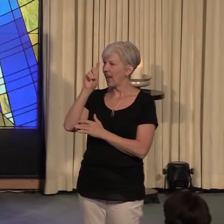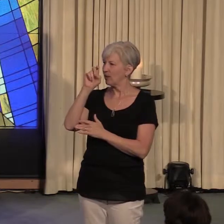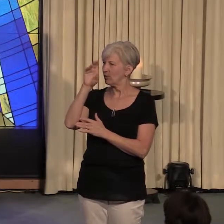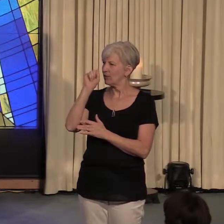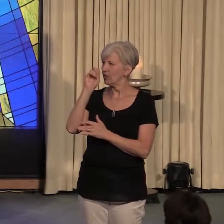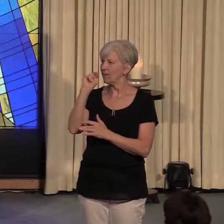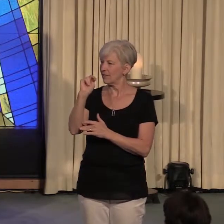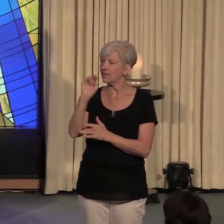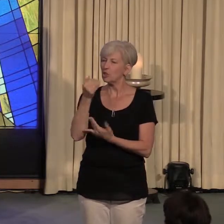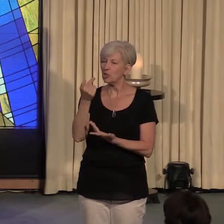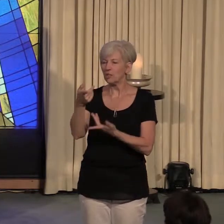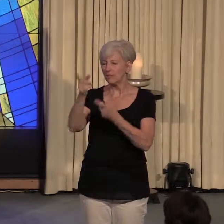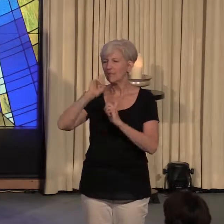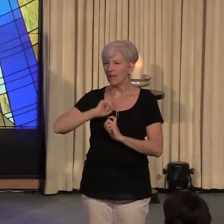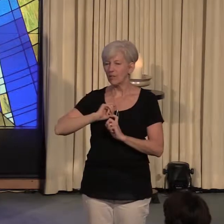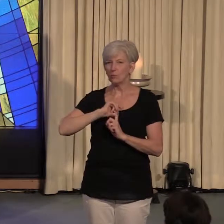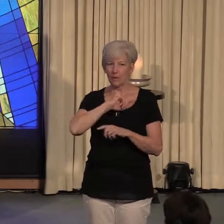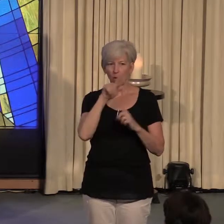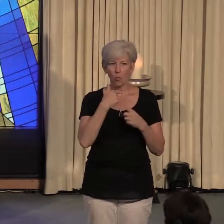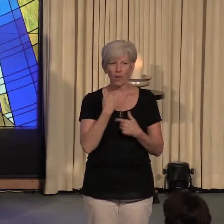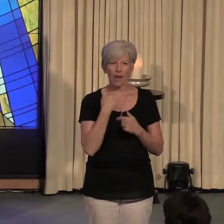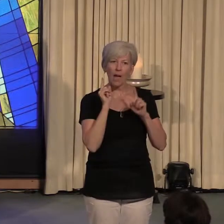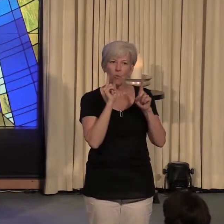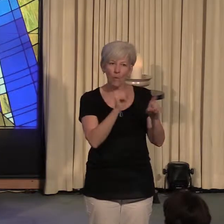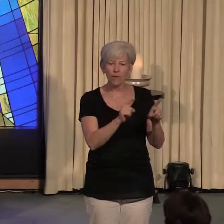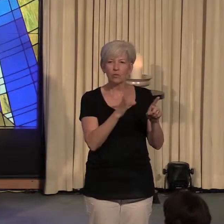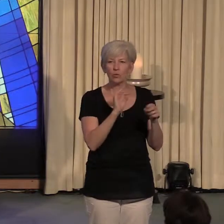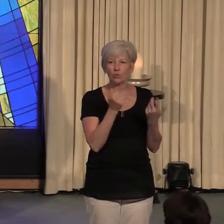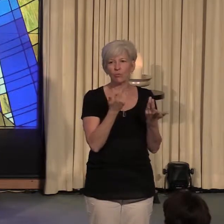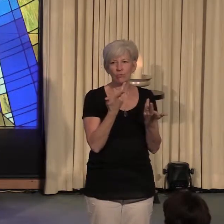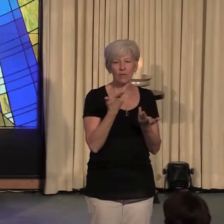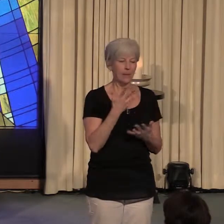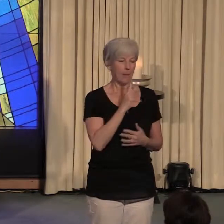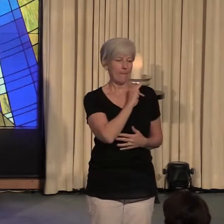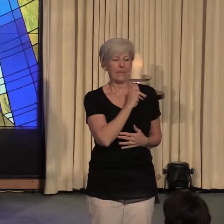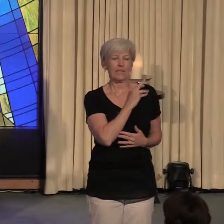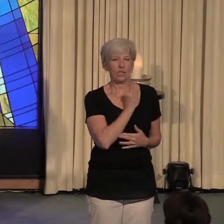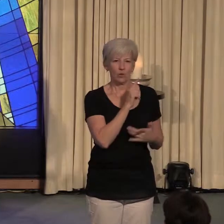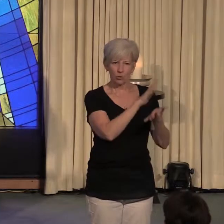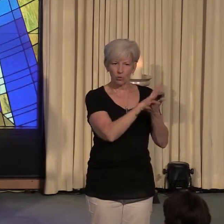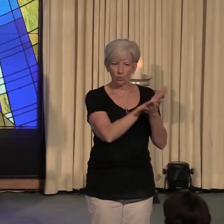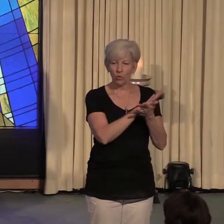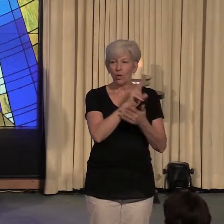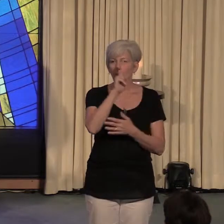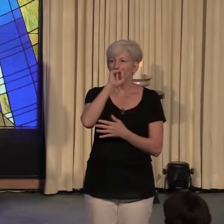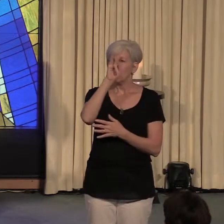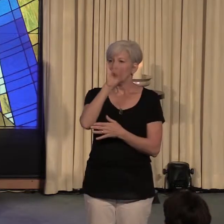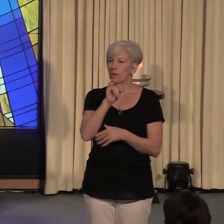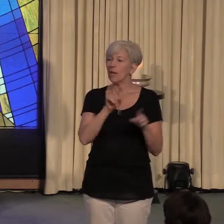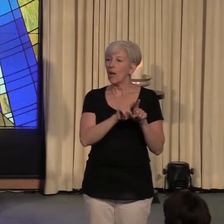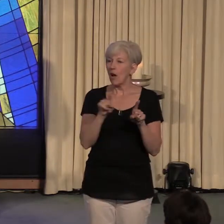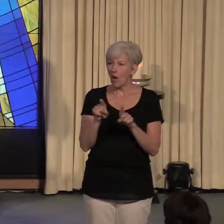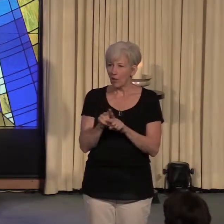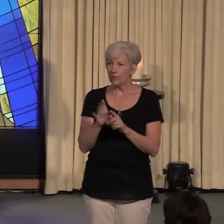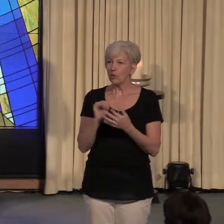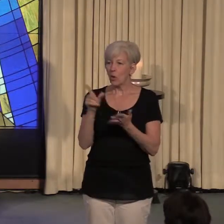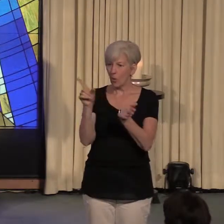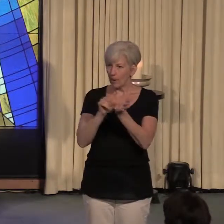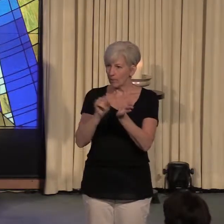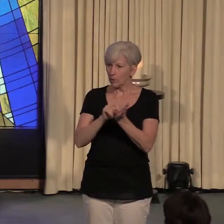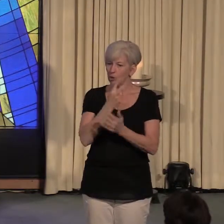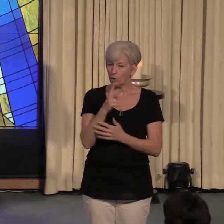gave this to me when I went off to ministerial school. Unity also published 2 other works in binding